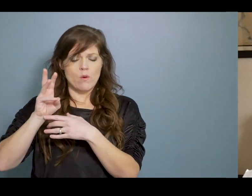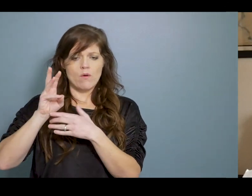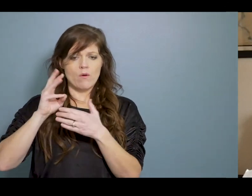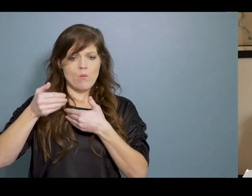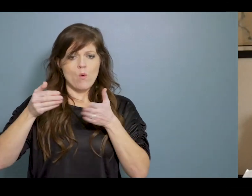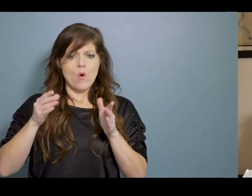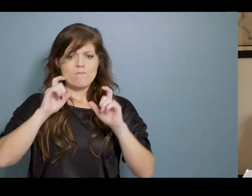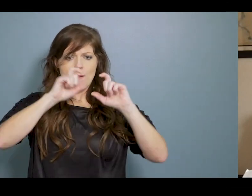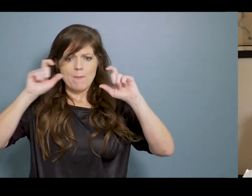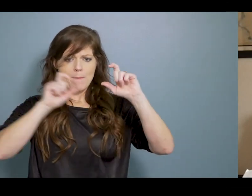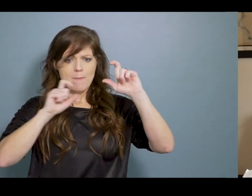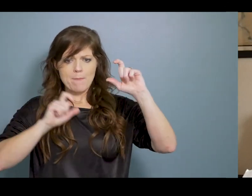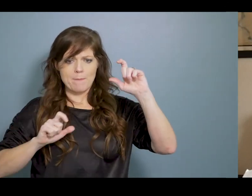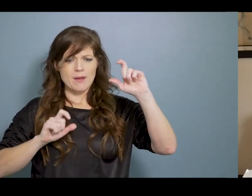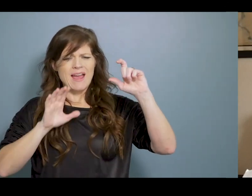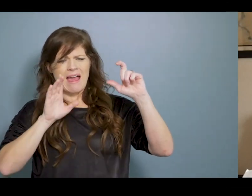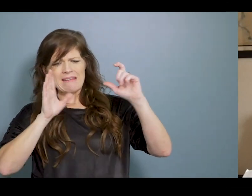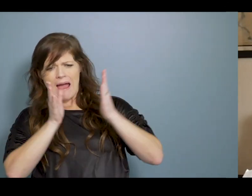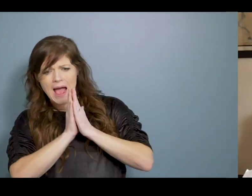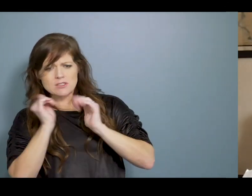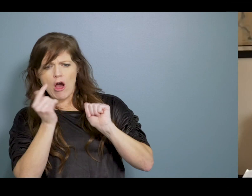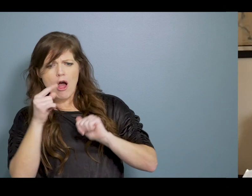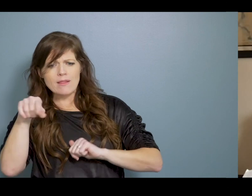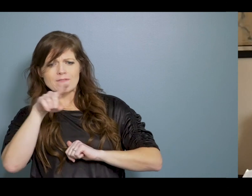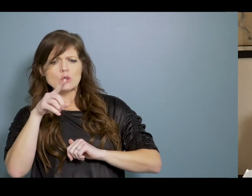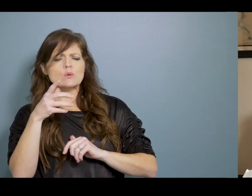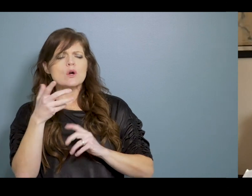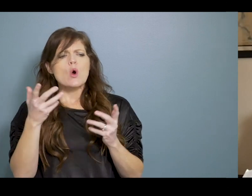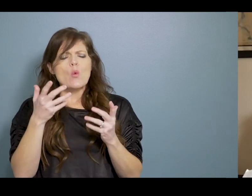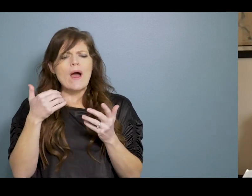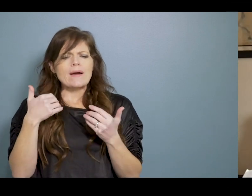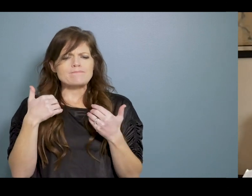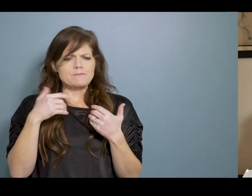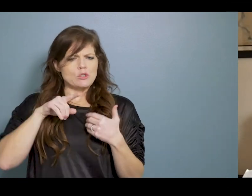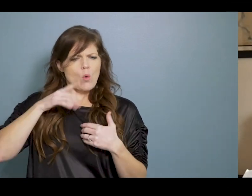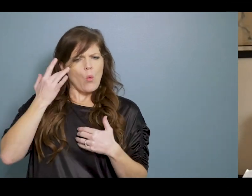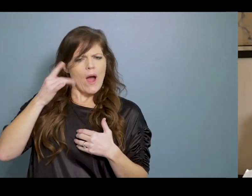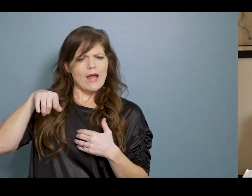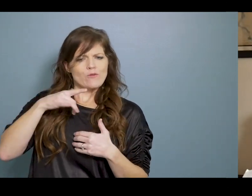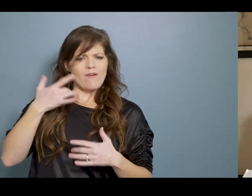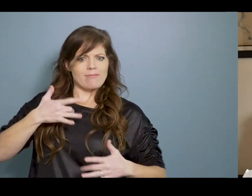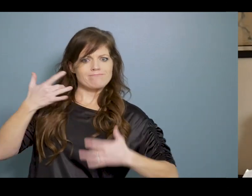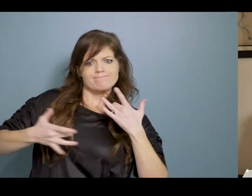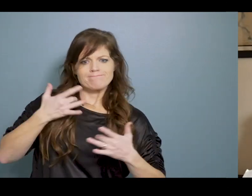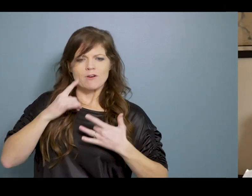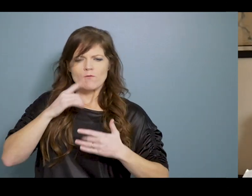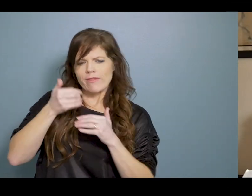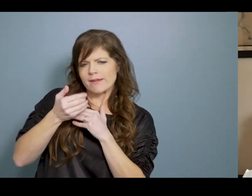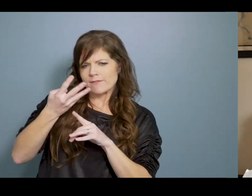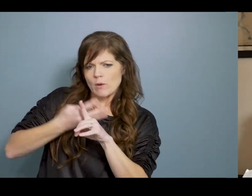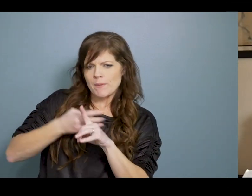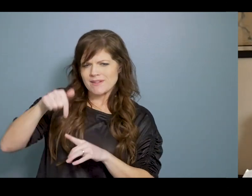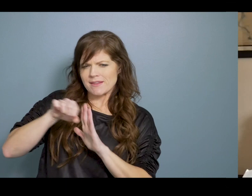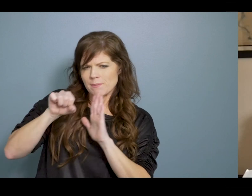members, what's got your juices flowing and what's got you excited for the next 4 months